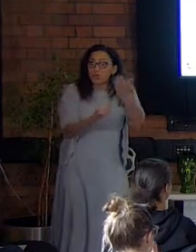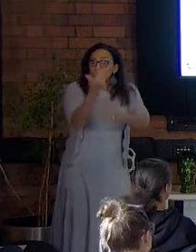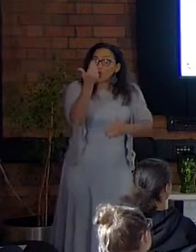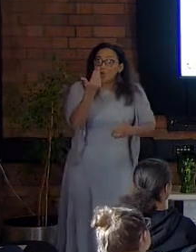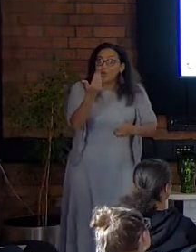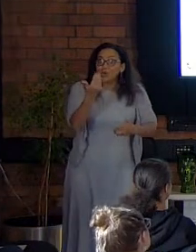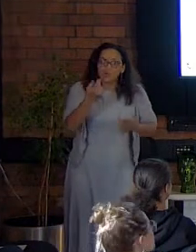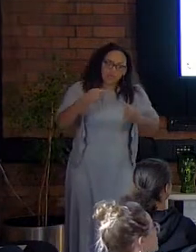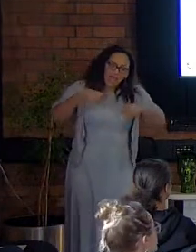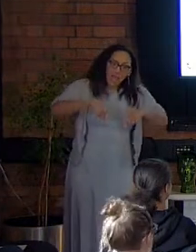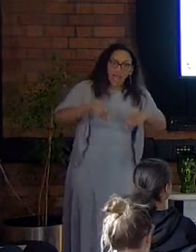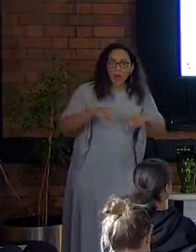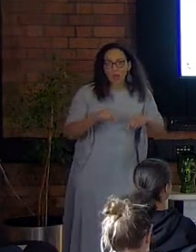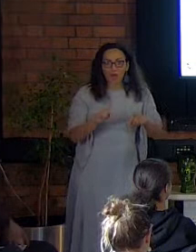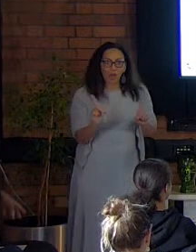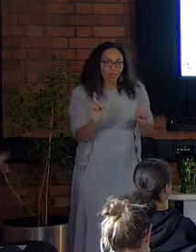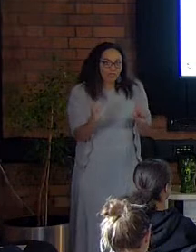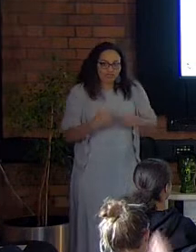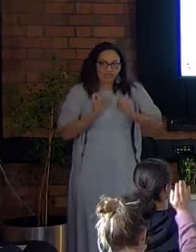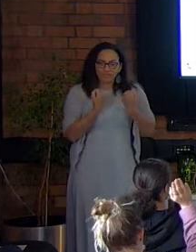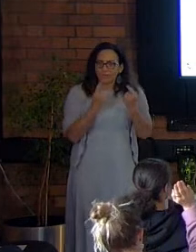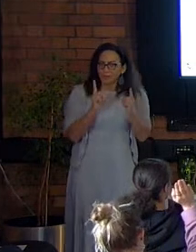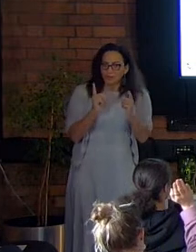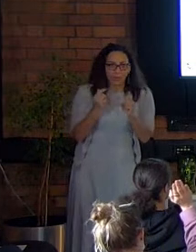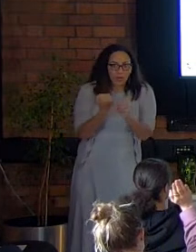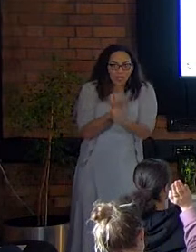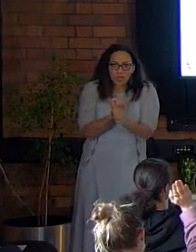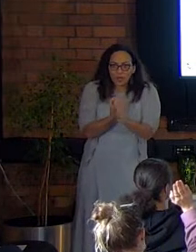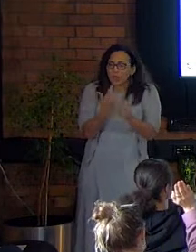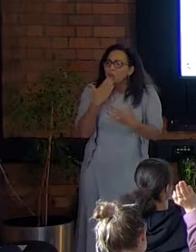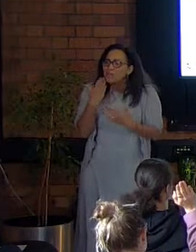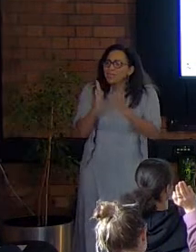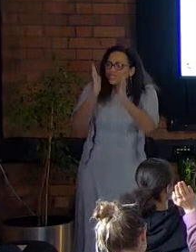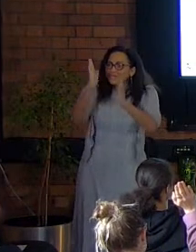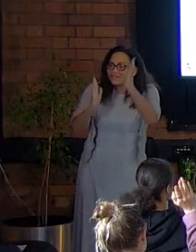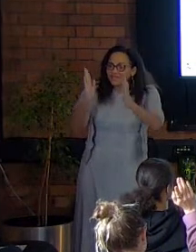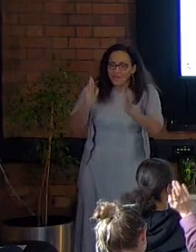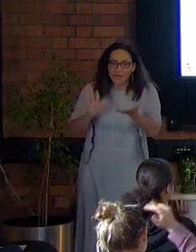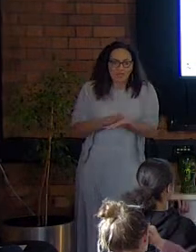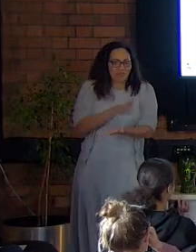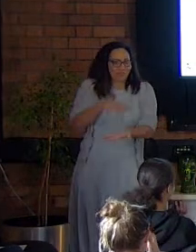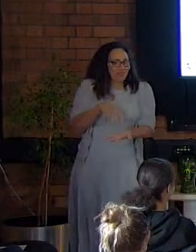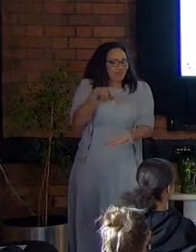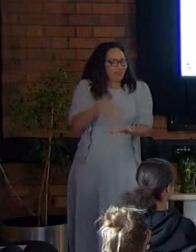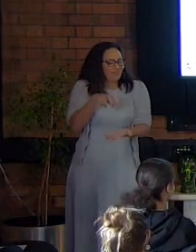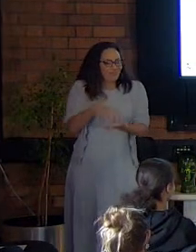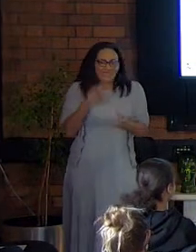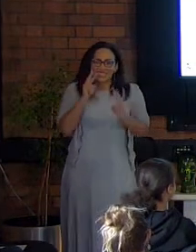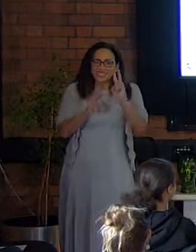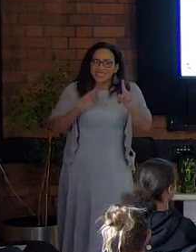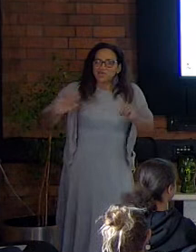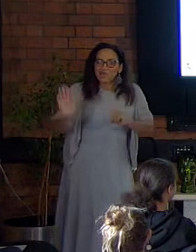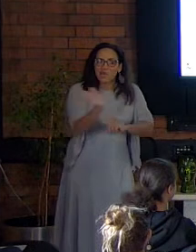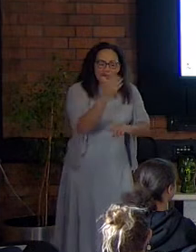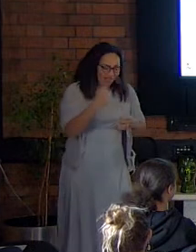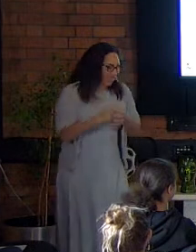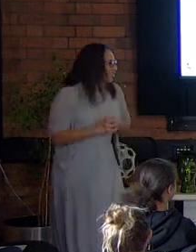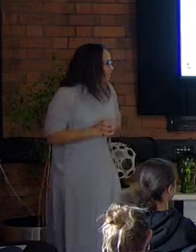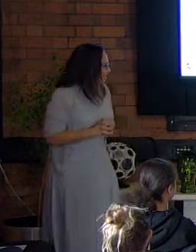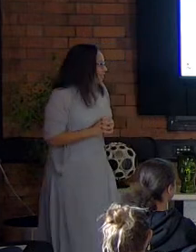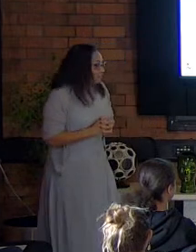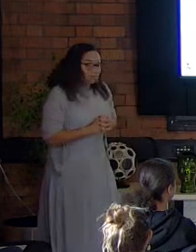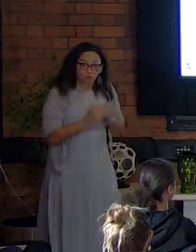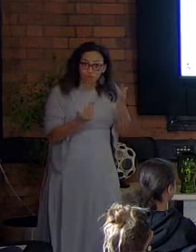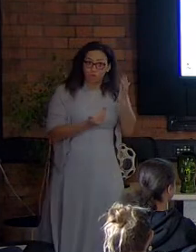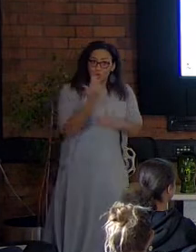we do. Please raise your hands if that's you. Oh, I'm so delighted to see you all. So for those of you here who are